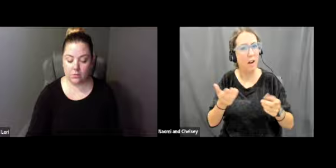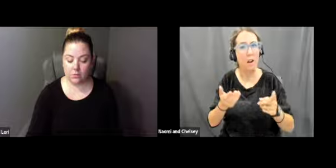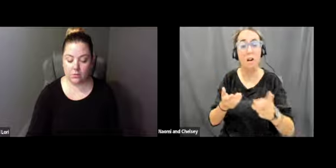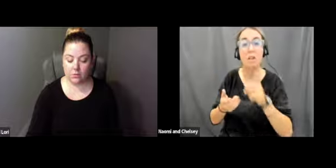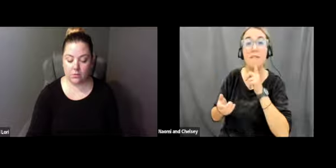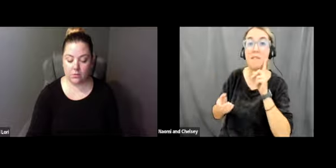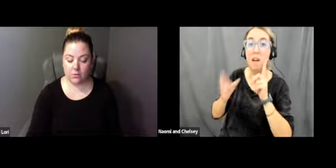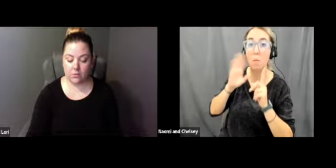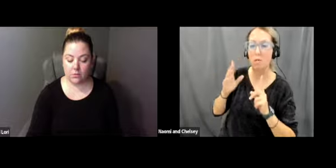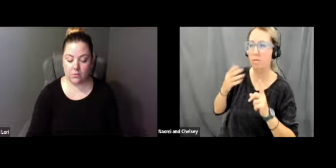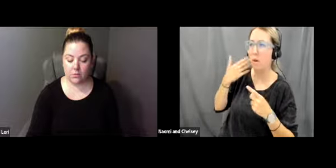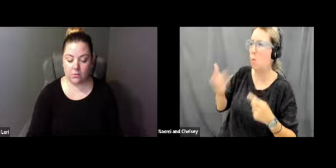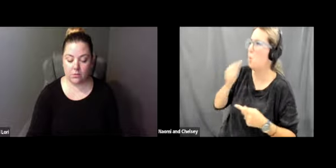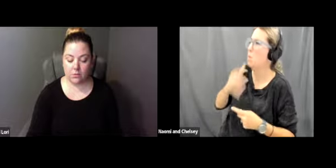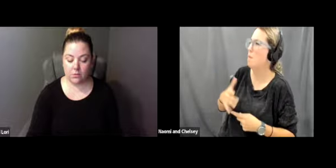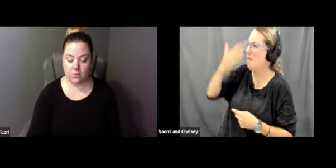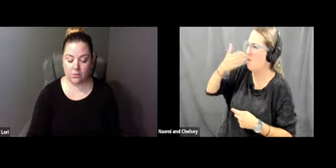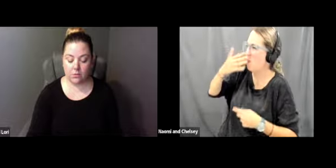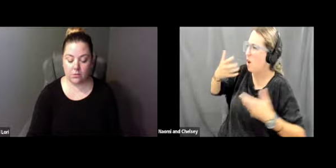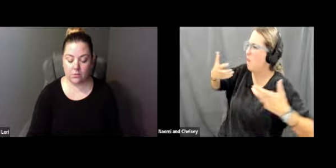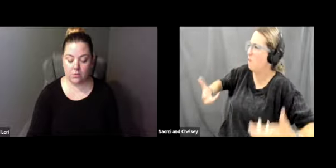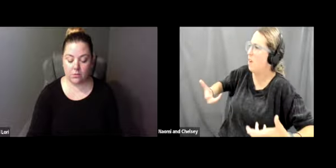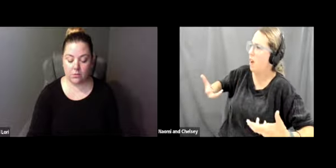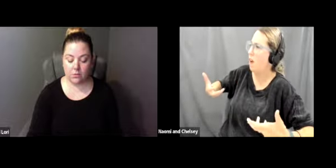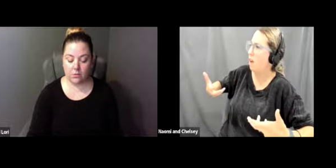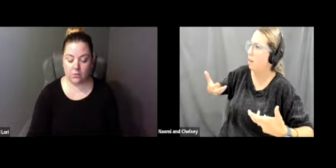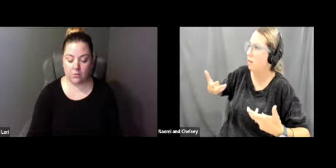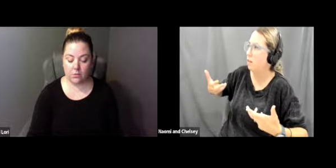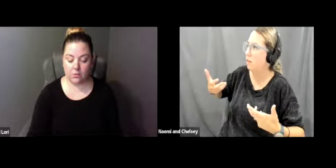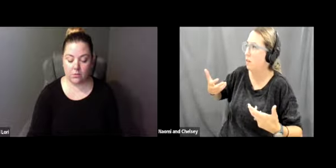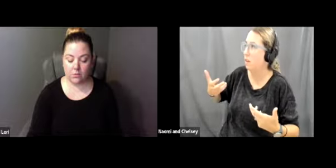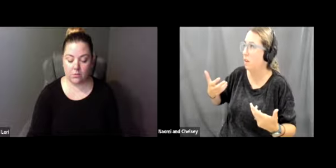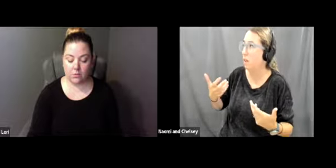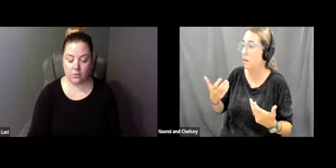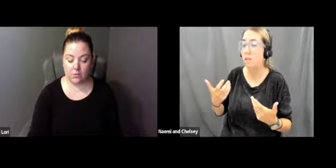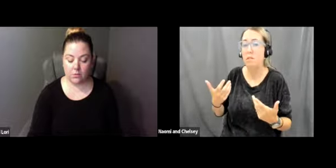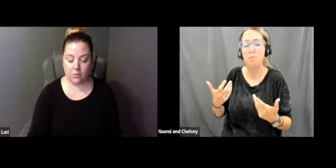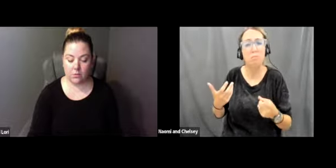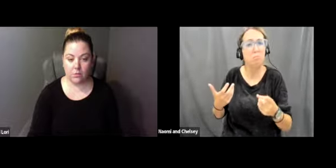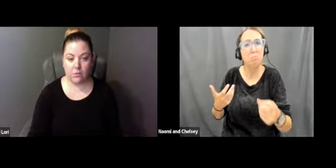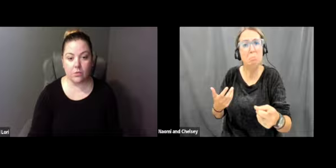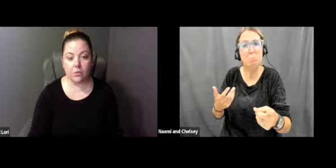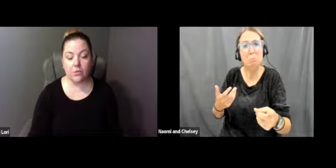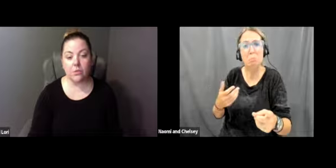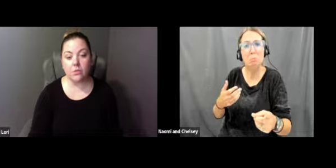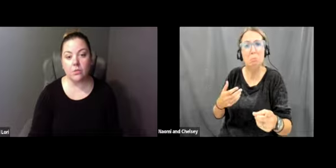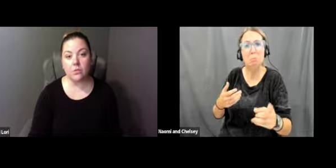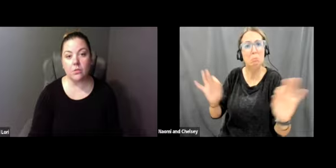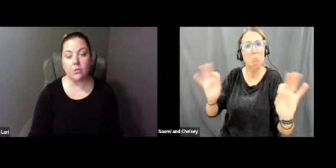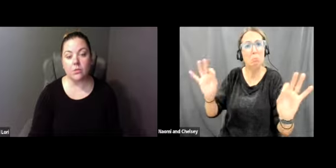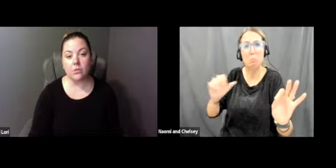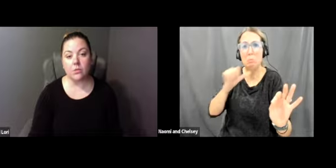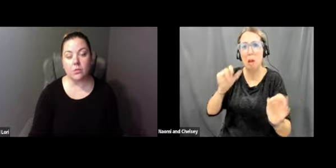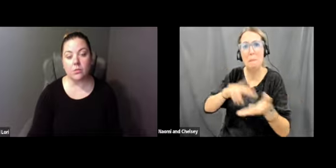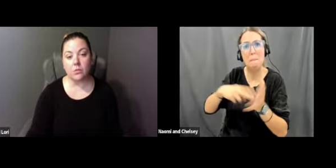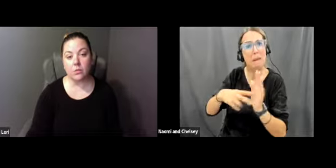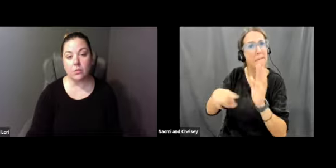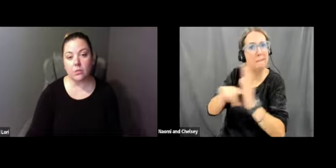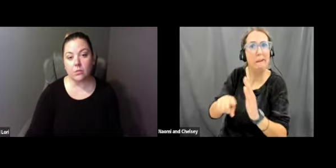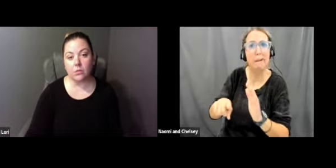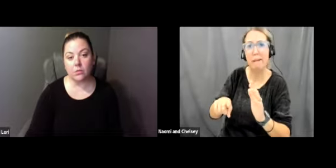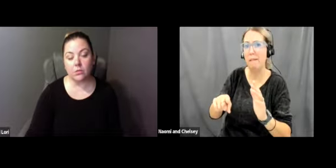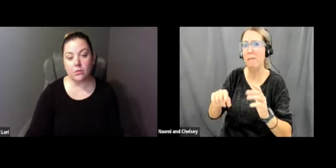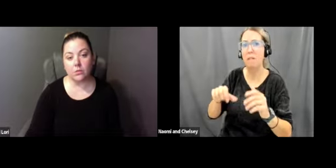hair. And that's what they say. And sometimes they mean it offensively, but sometimes they don't. So I have to kind